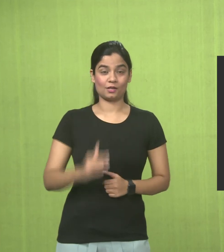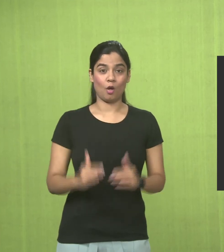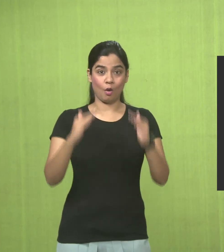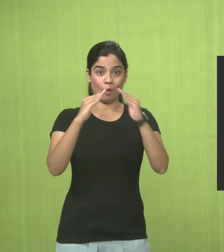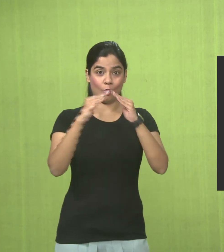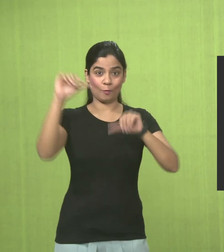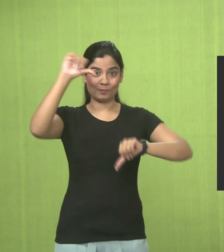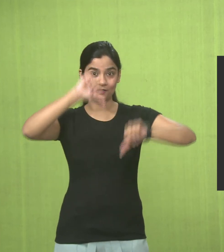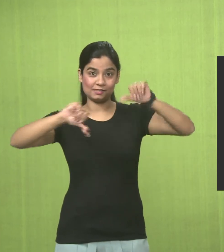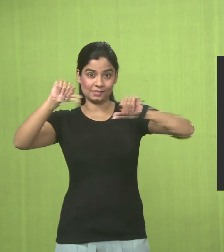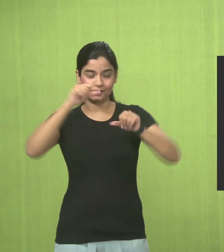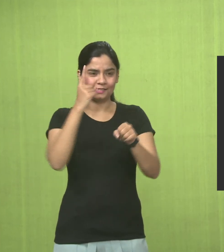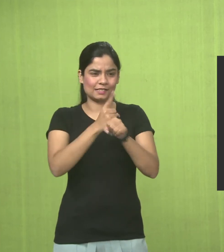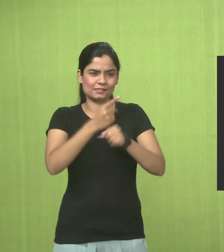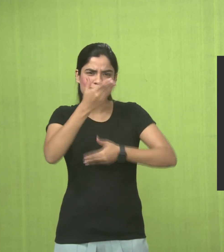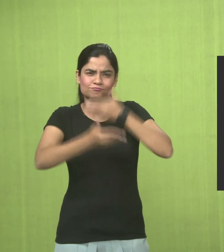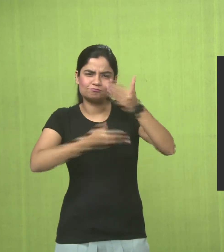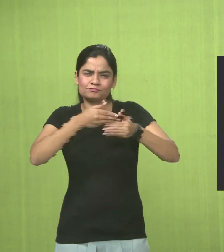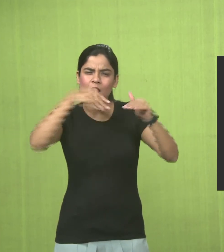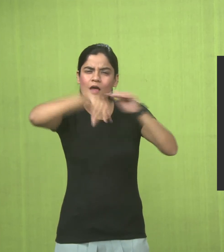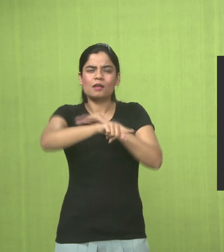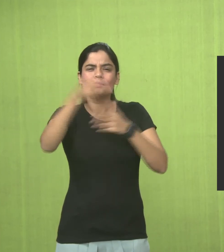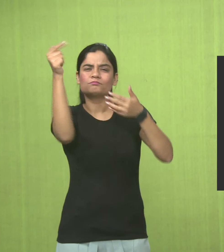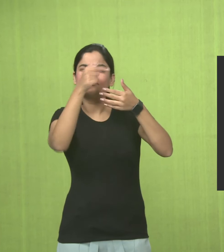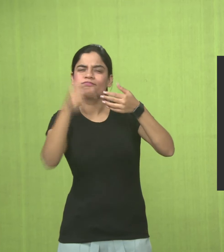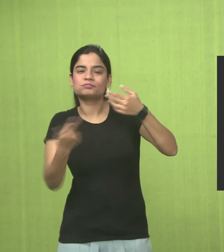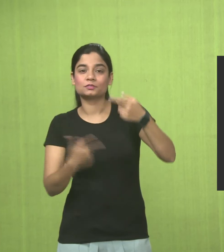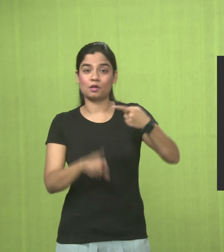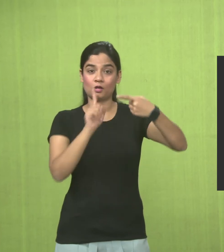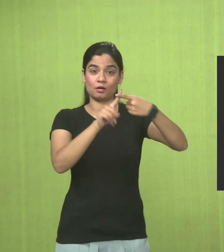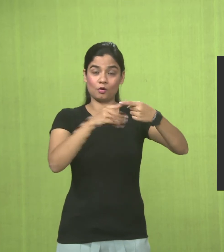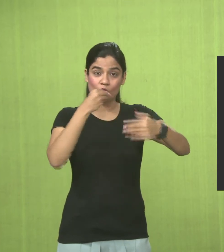Second question, home science only teaches cooking,